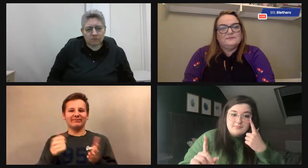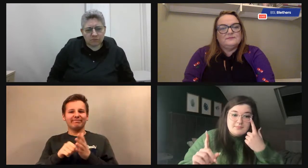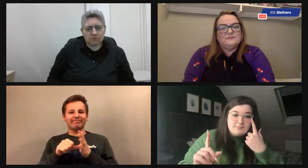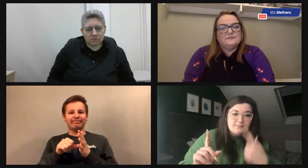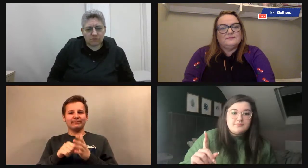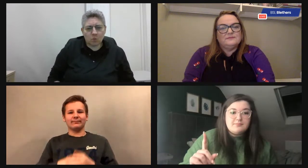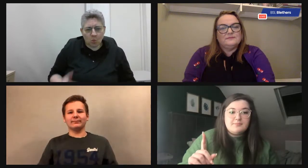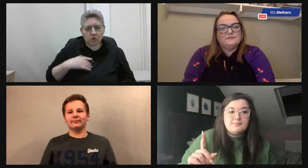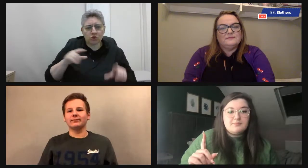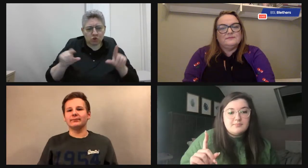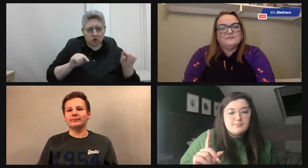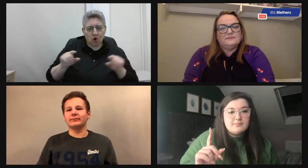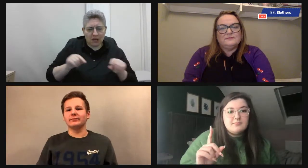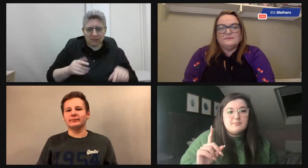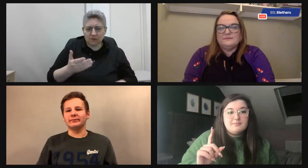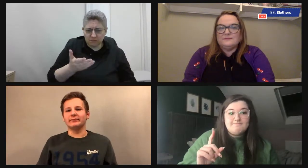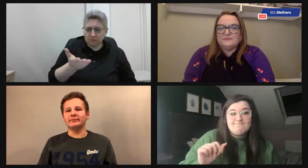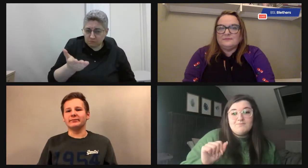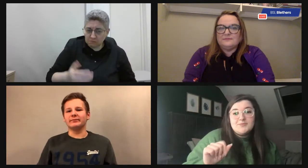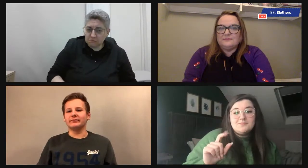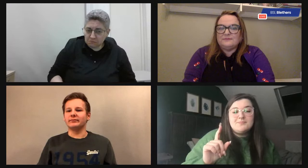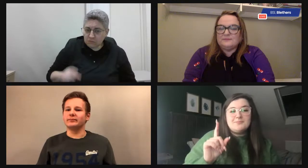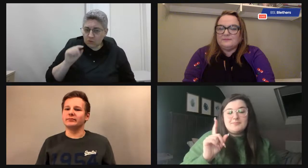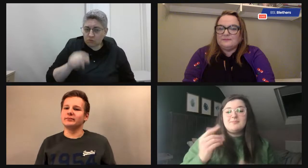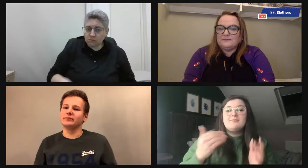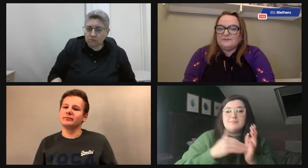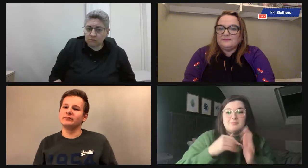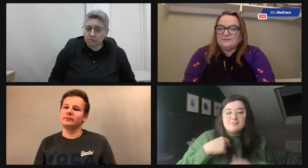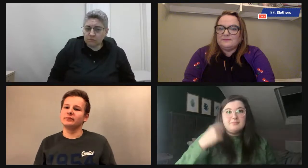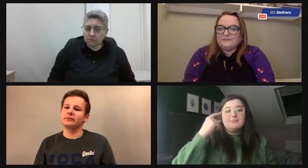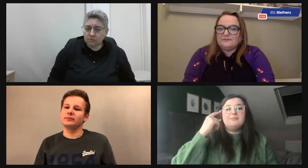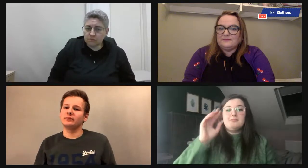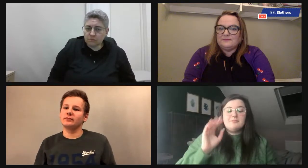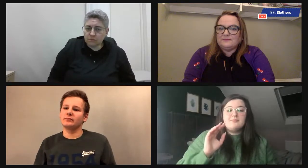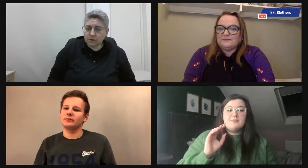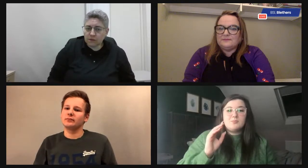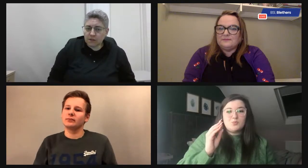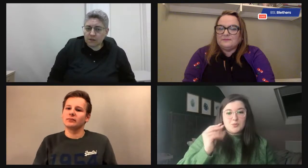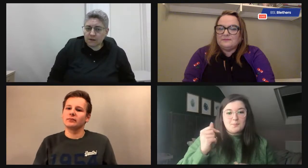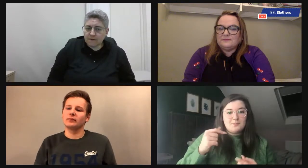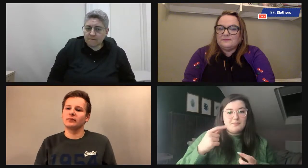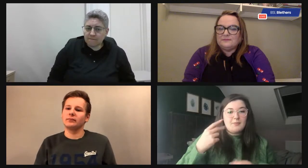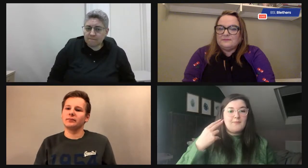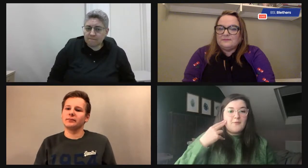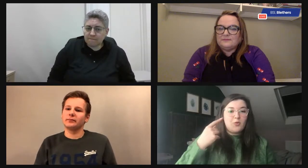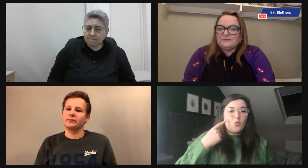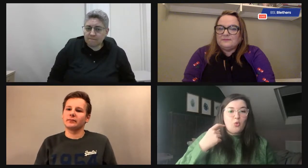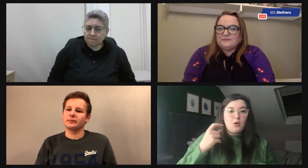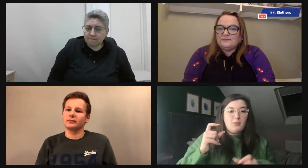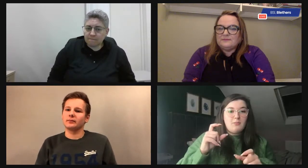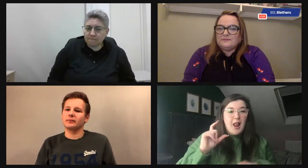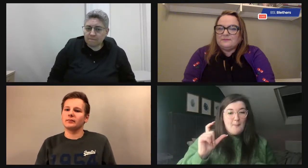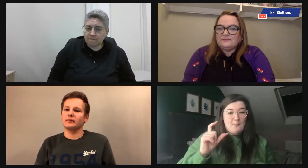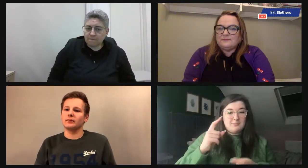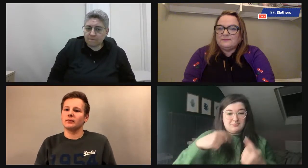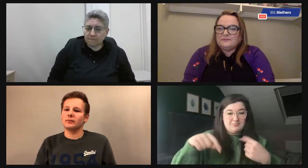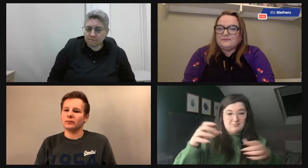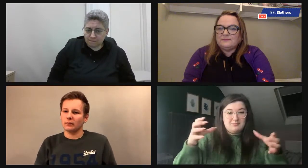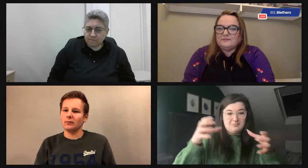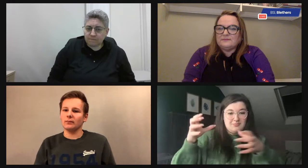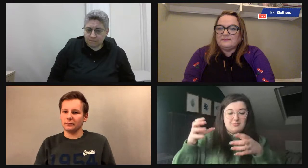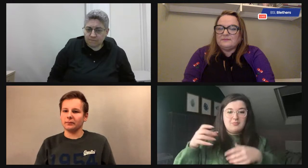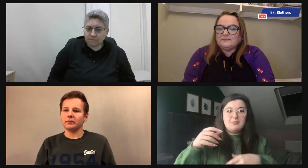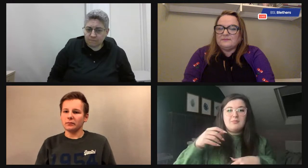these options and that was lovely, but now you're forced to just choose one. that's interesting. Lack of choice. Yes, Erin.